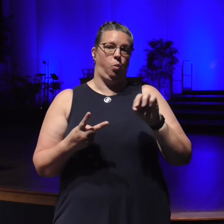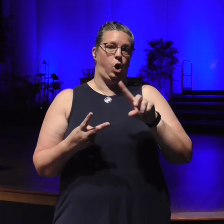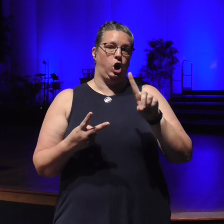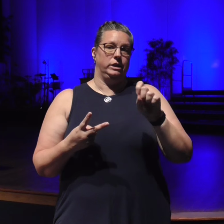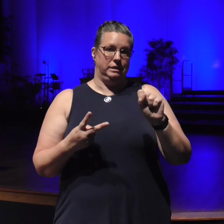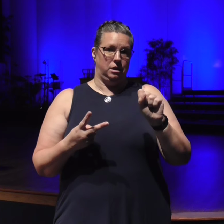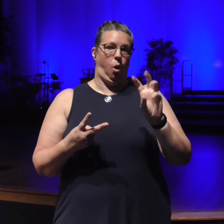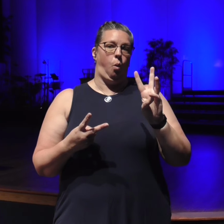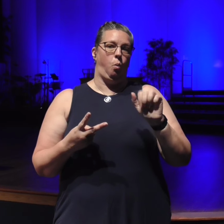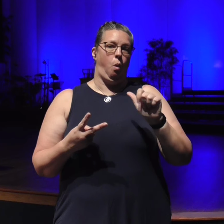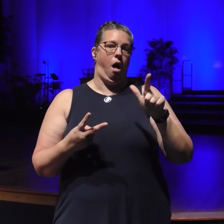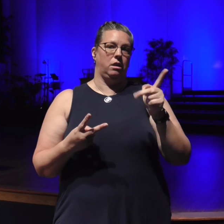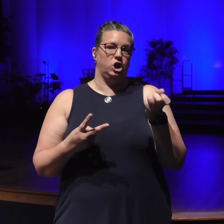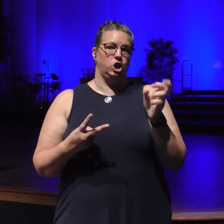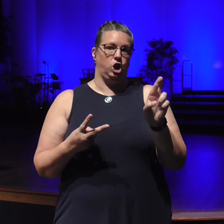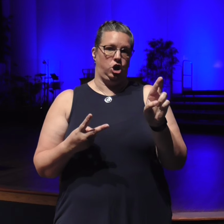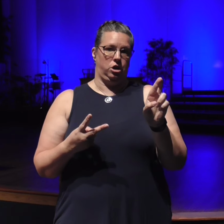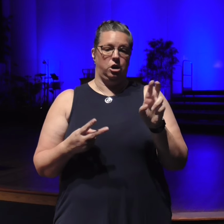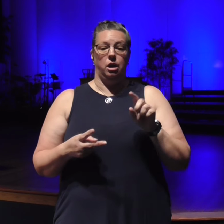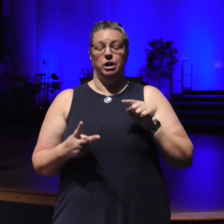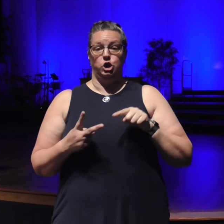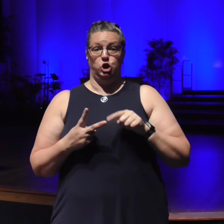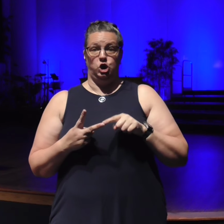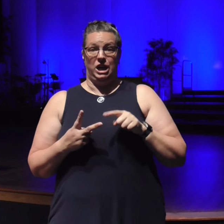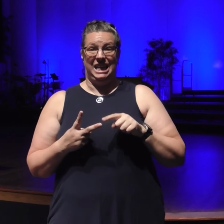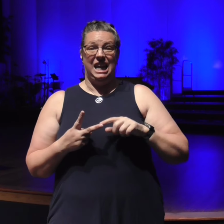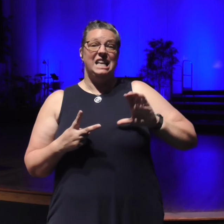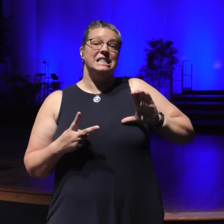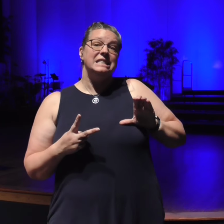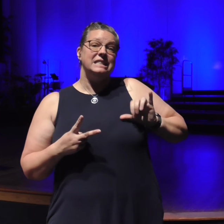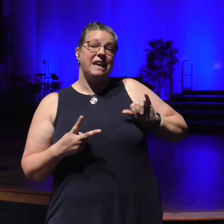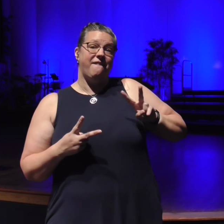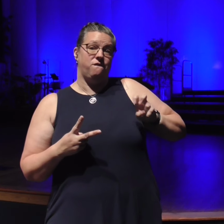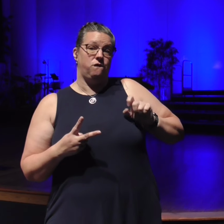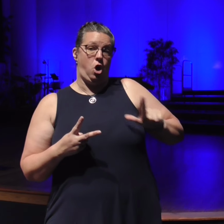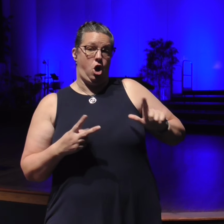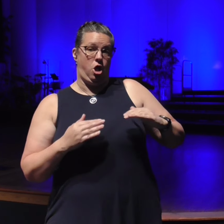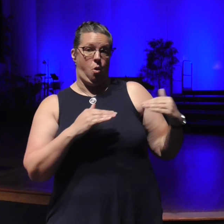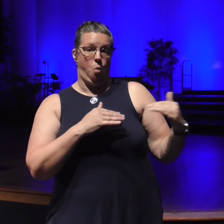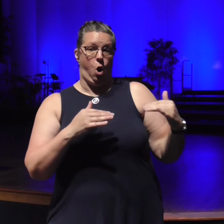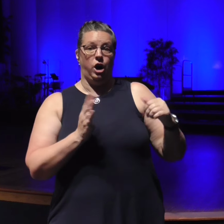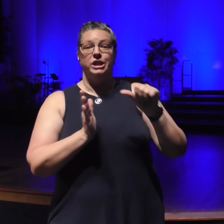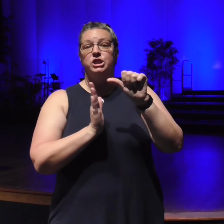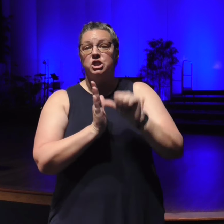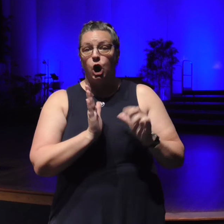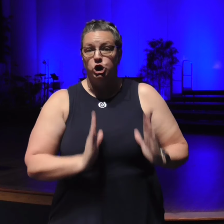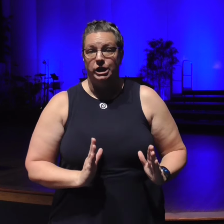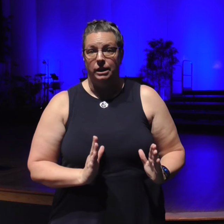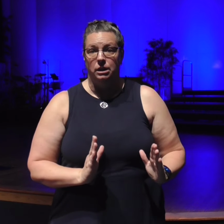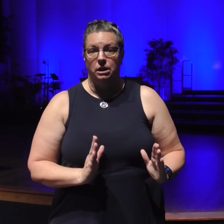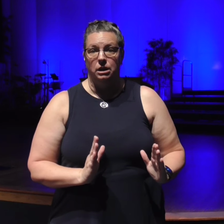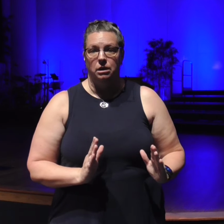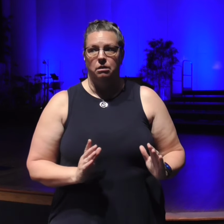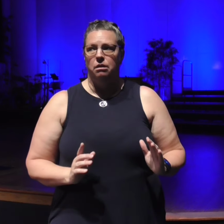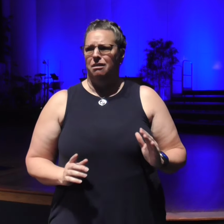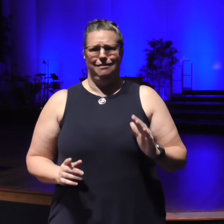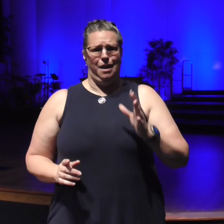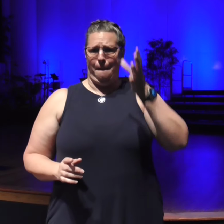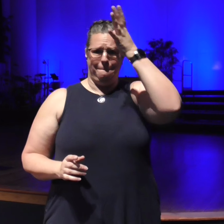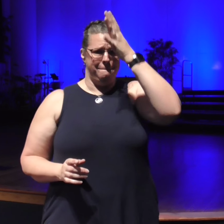She was a Civil War surgeon at a time when the men didn't think that was the place for